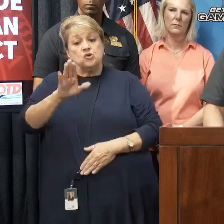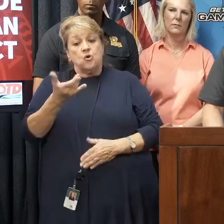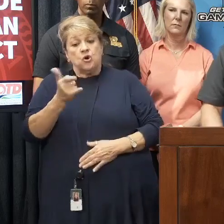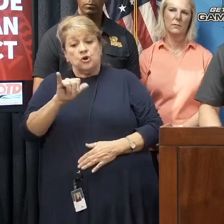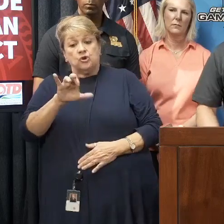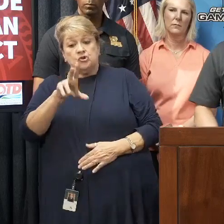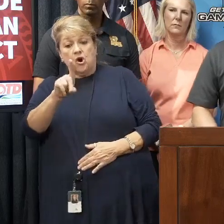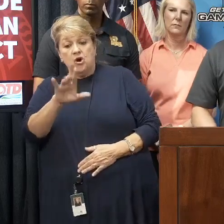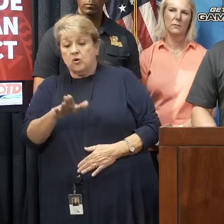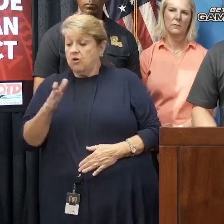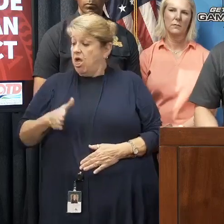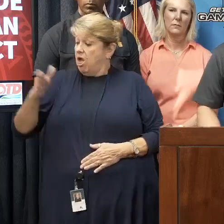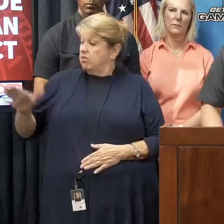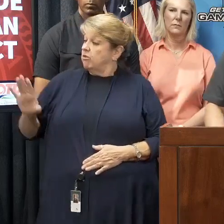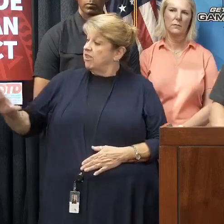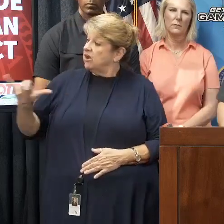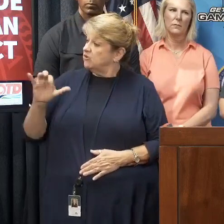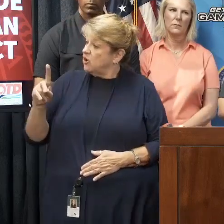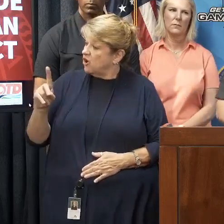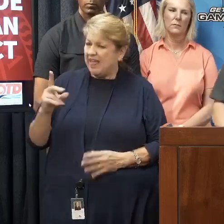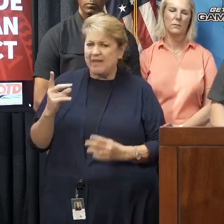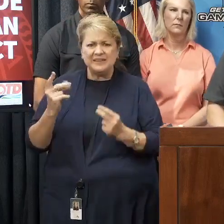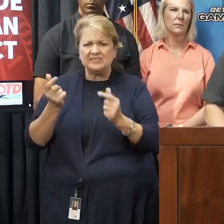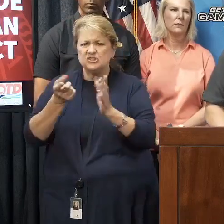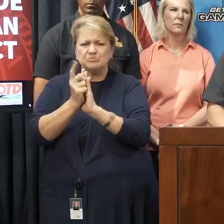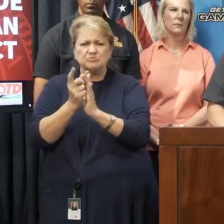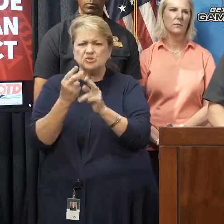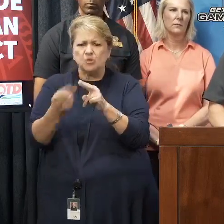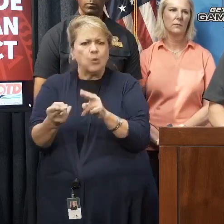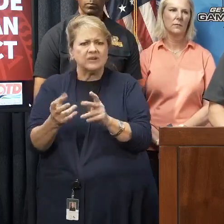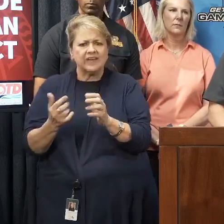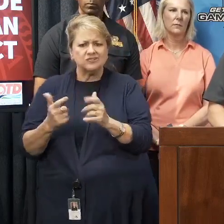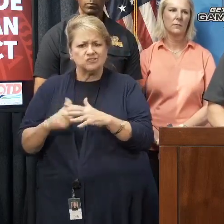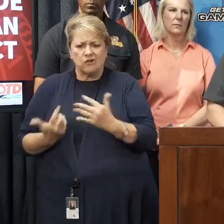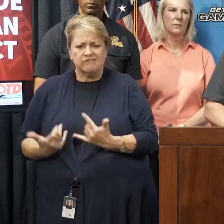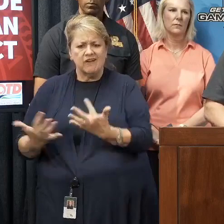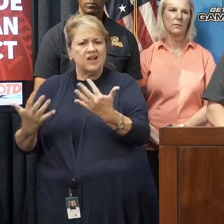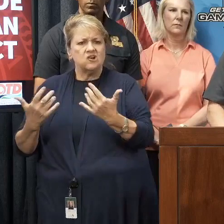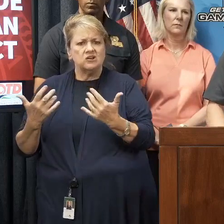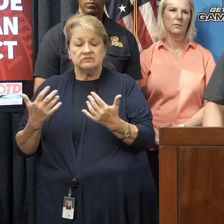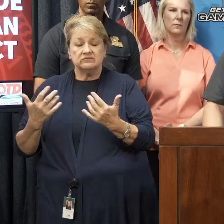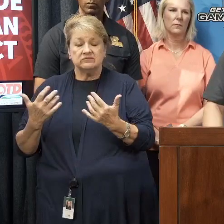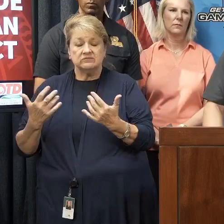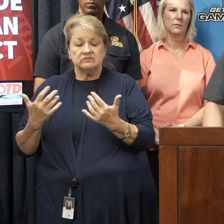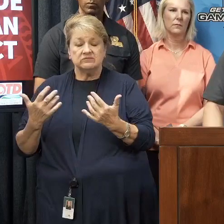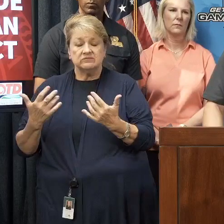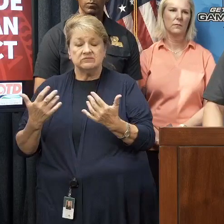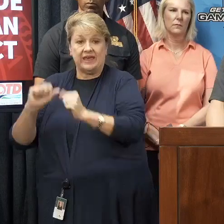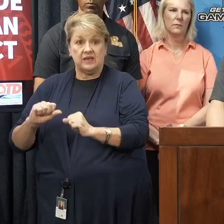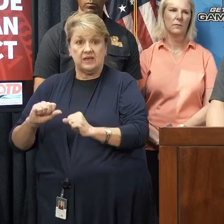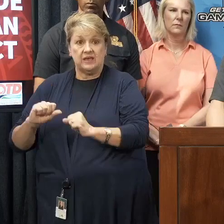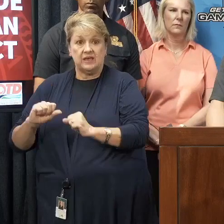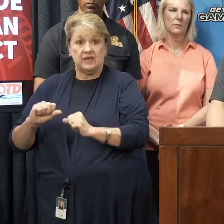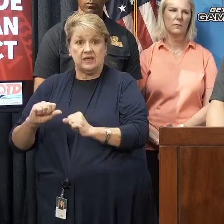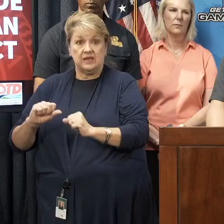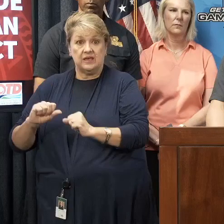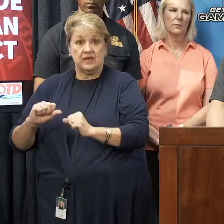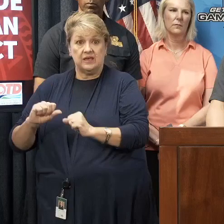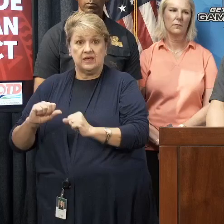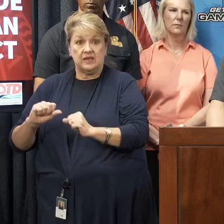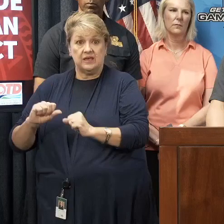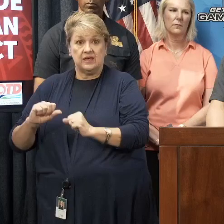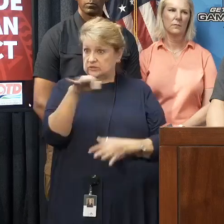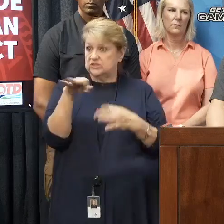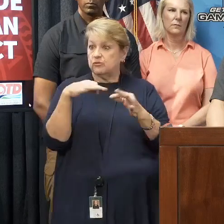it can happen within seconds? Yeah, that's certainly the case. As Ms. Cooper was